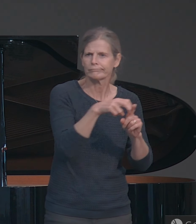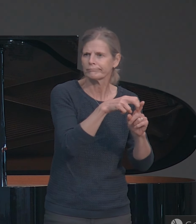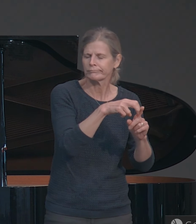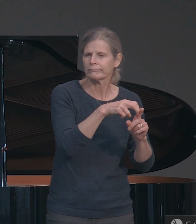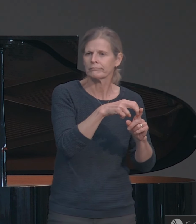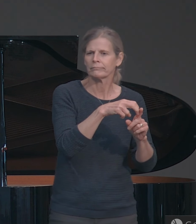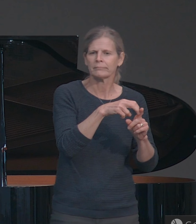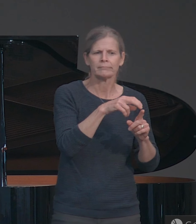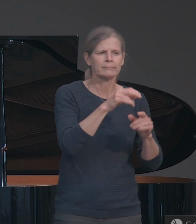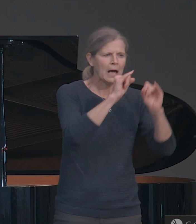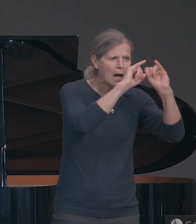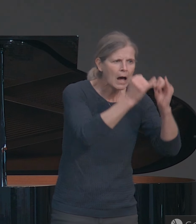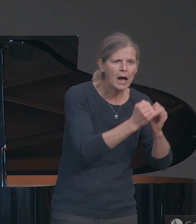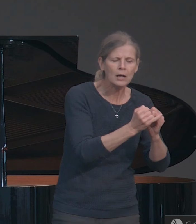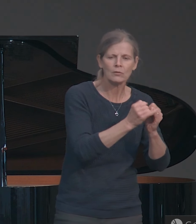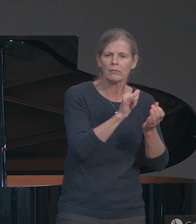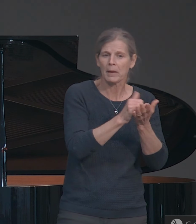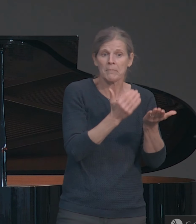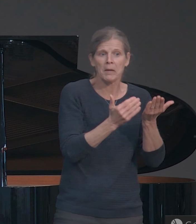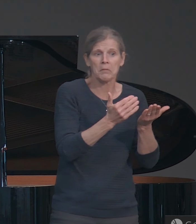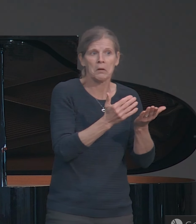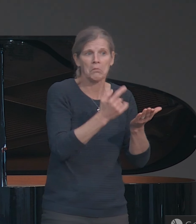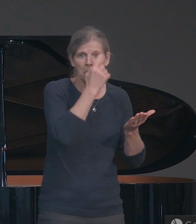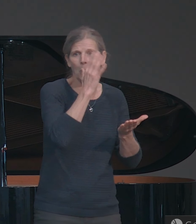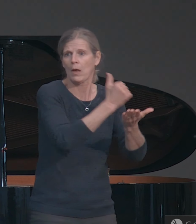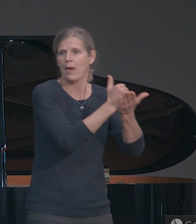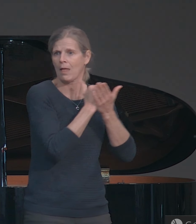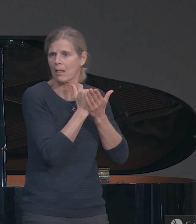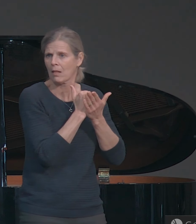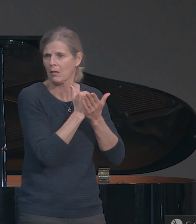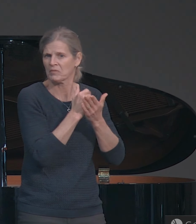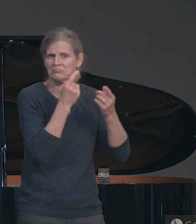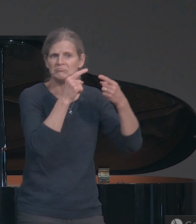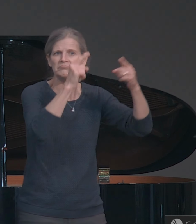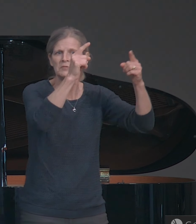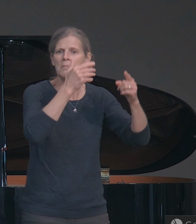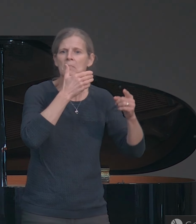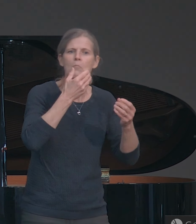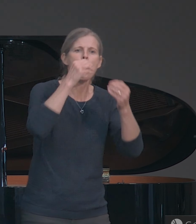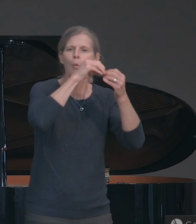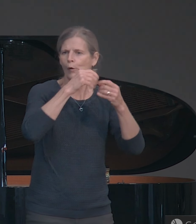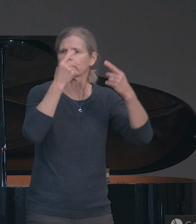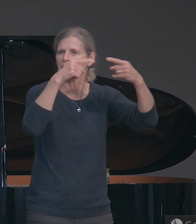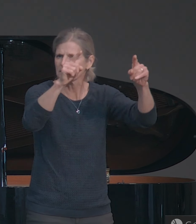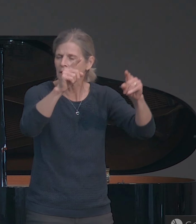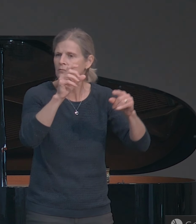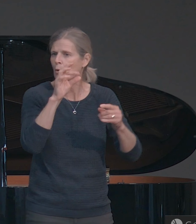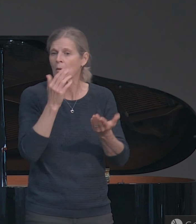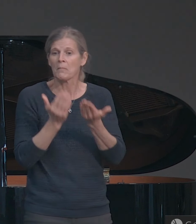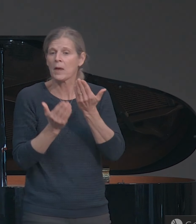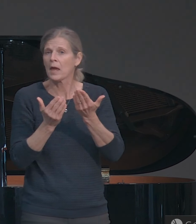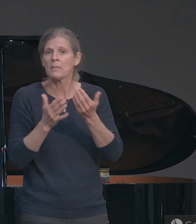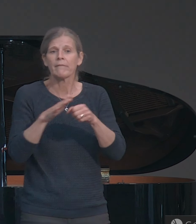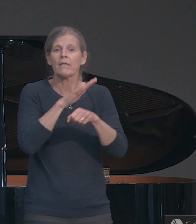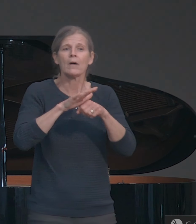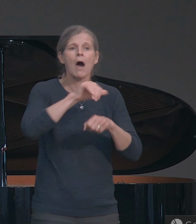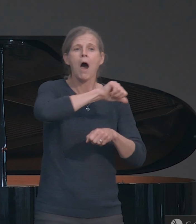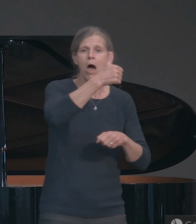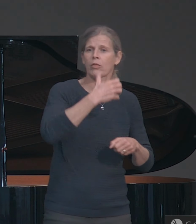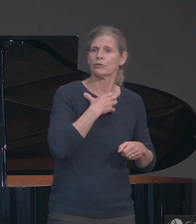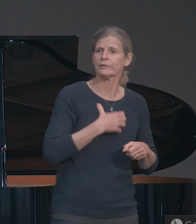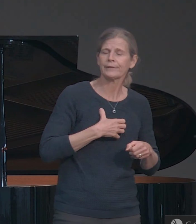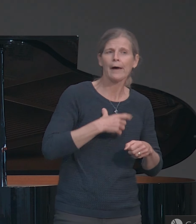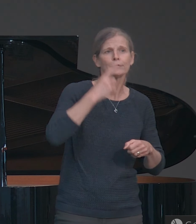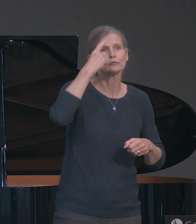They turned to idols that might help them in achieving greater prosperity or might fulfill other desires